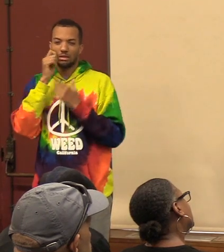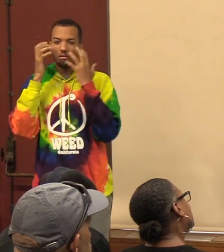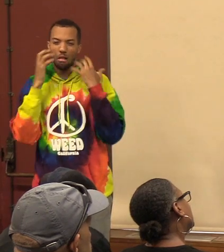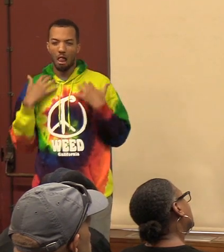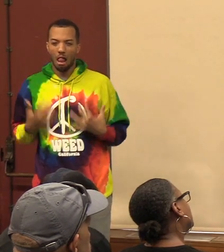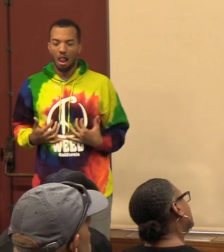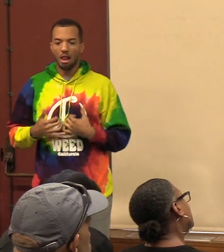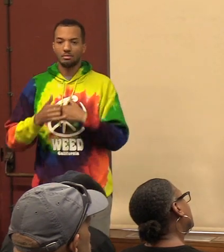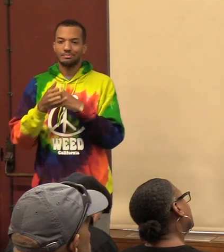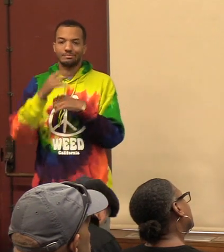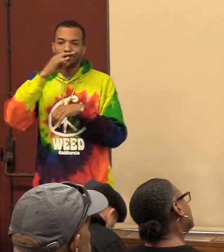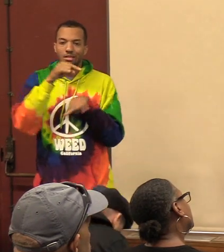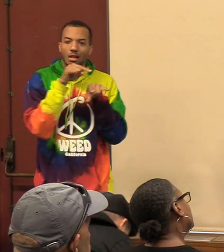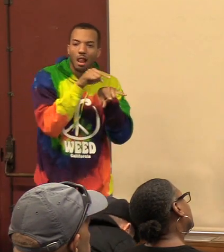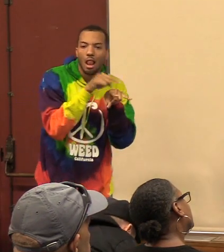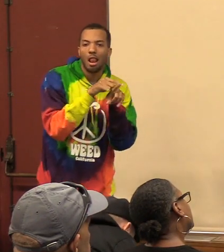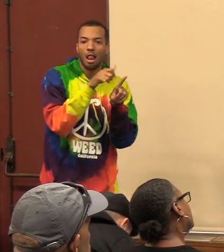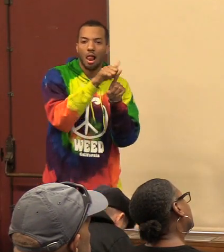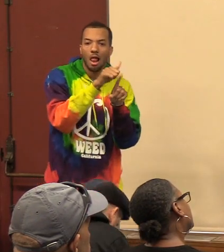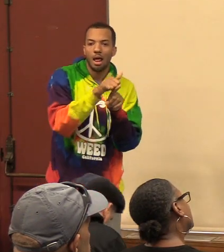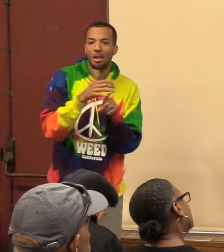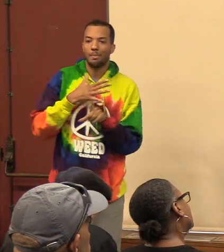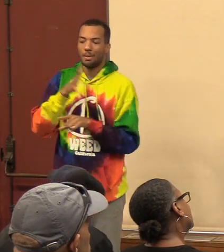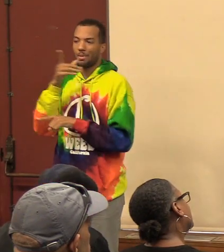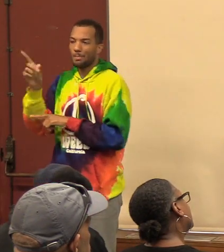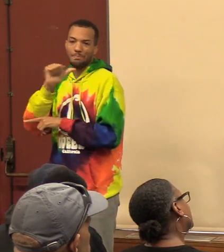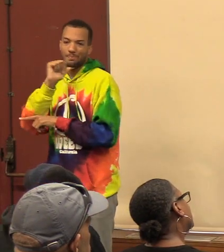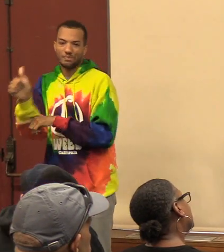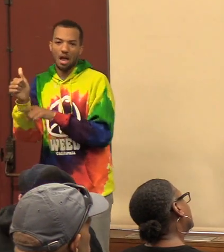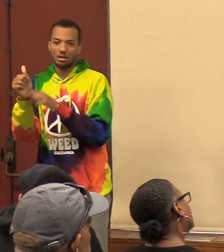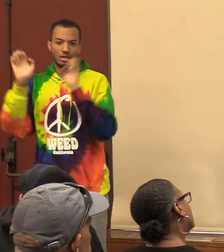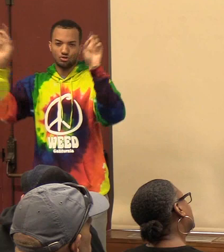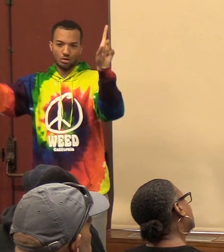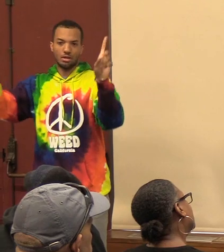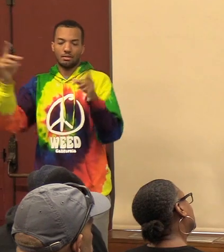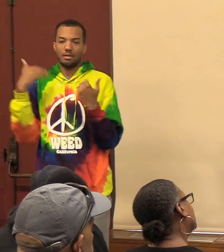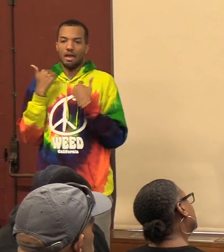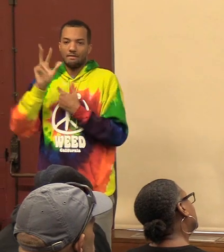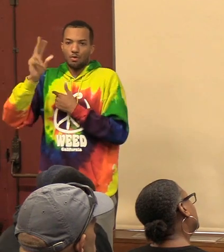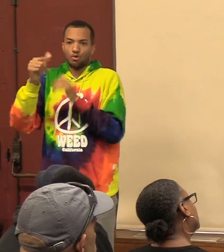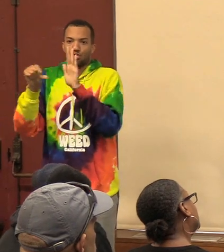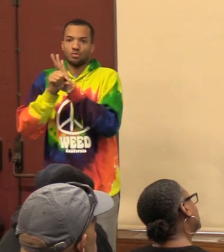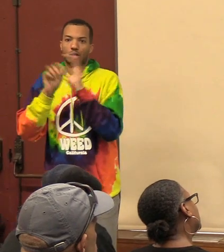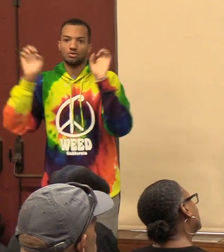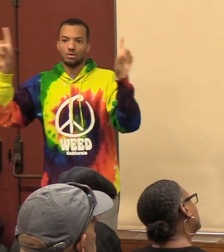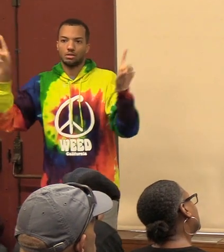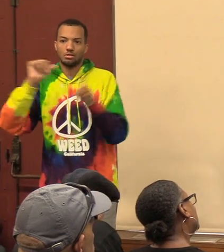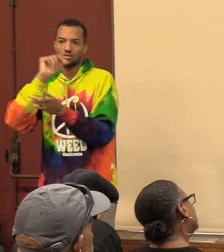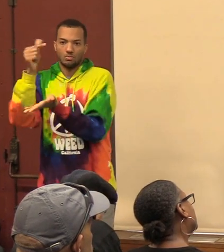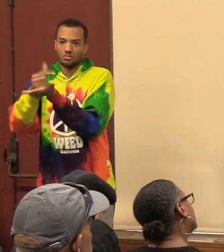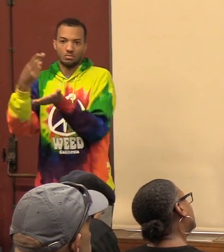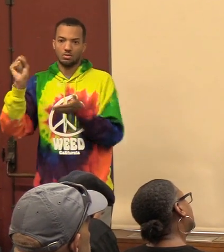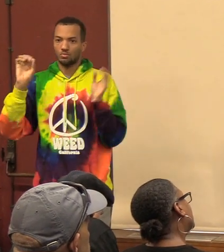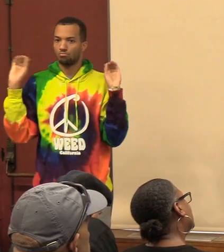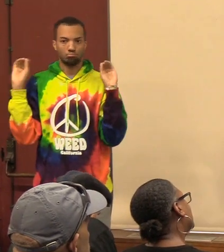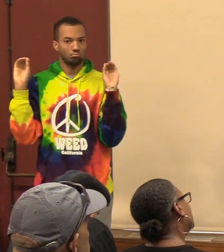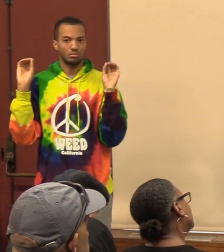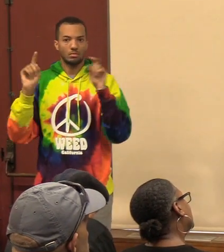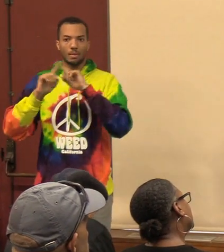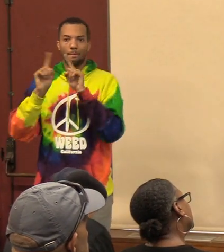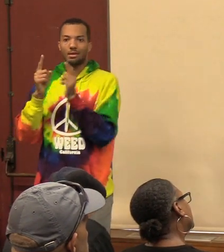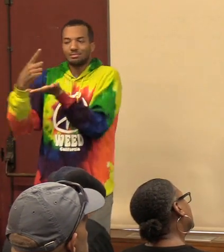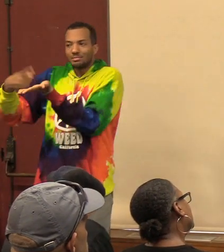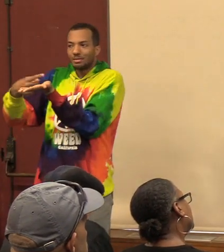the time. And my mother had a third grade education. She couldn't read, bless her. She was an amazing woman. But